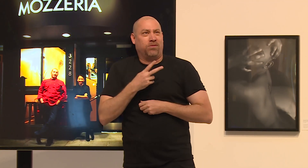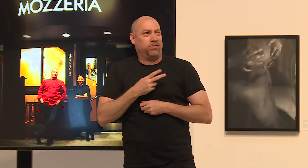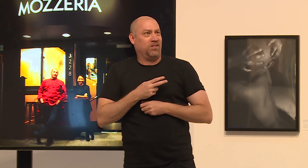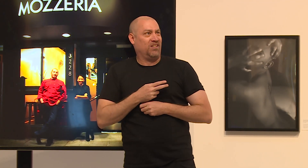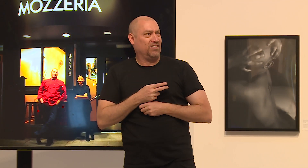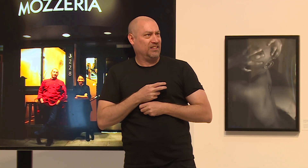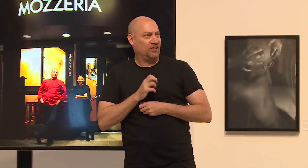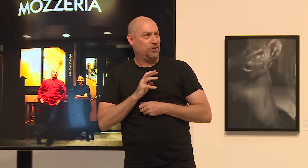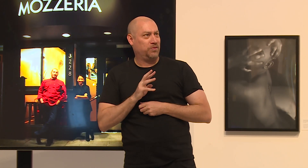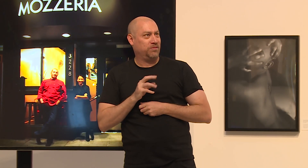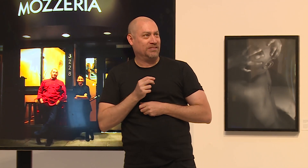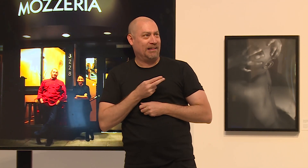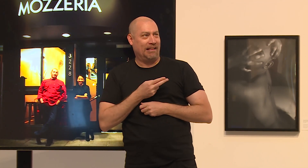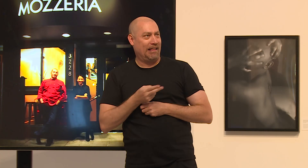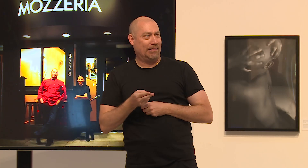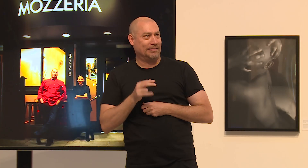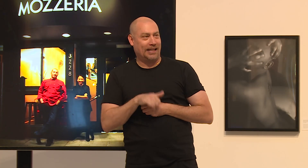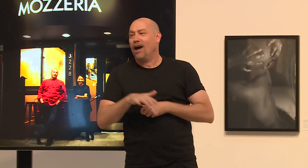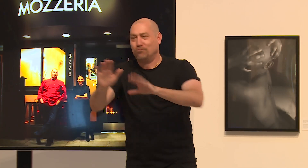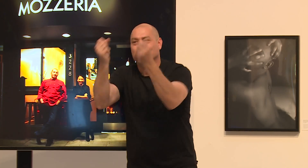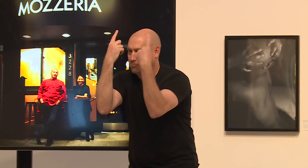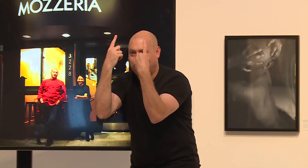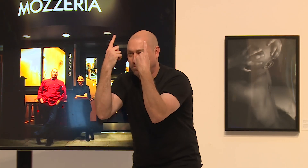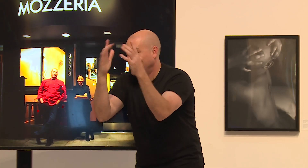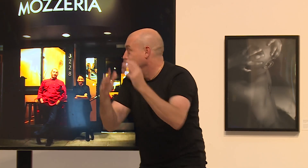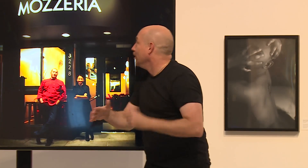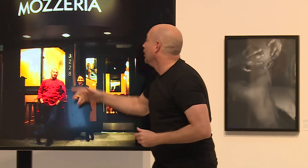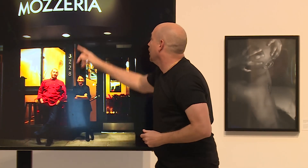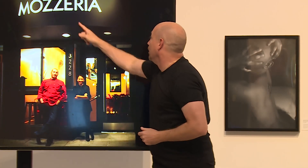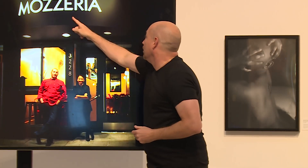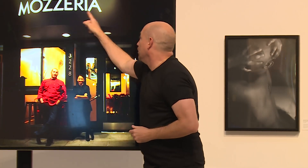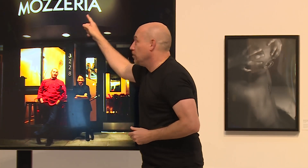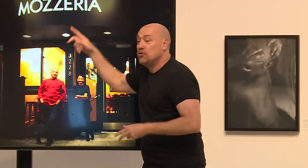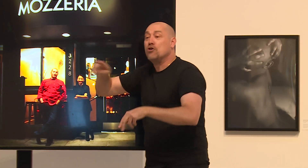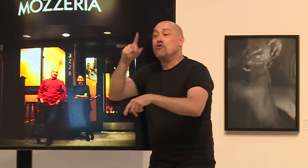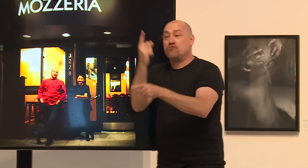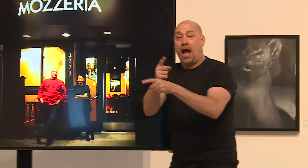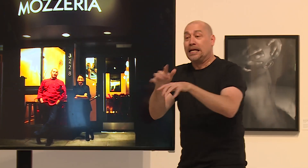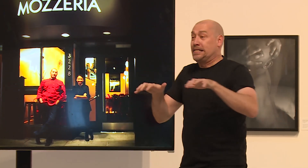all the time. Y'all are looking at me like I'm nuts, but you get it, right? You all get it. So, and then